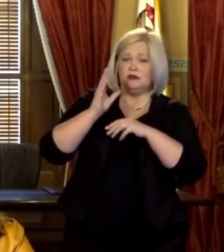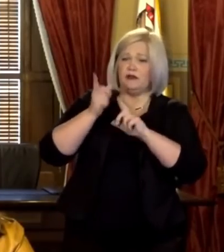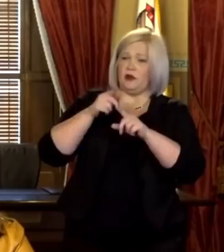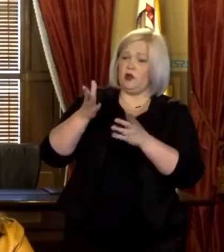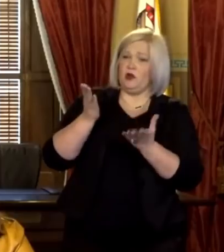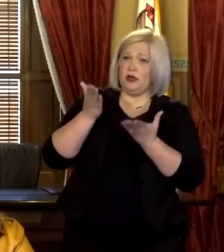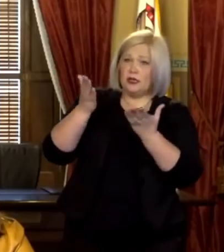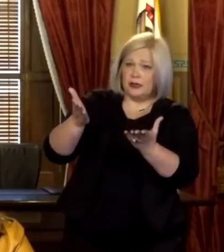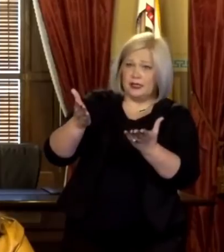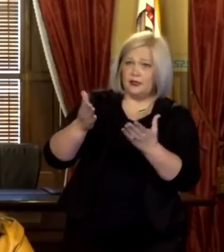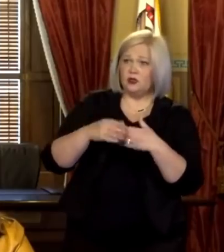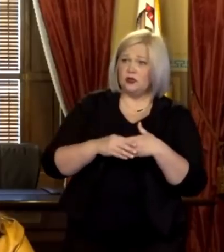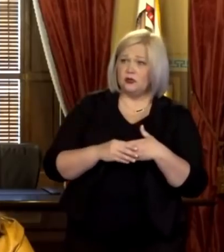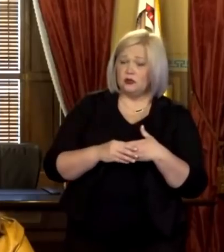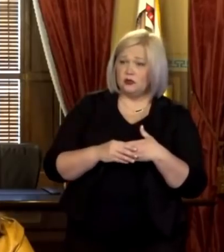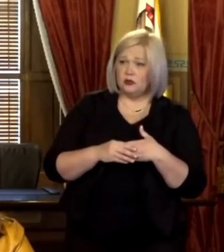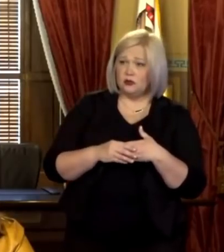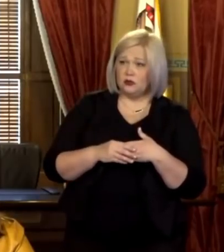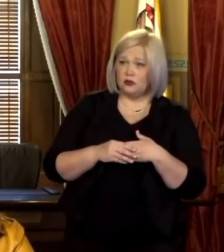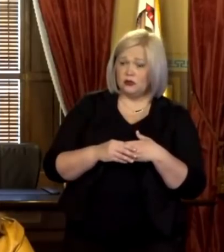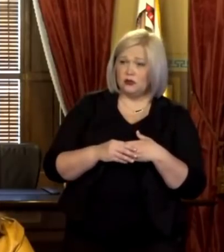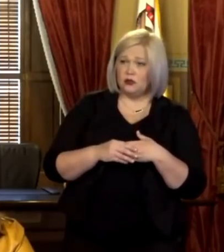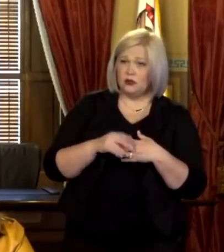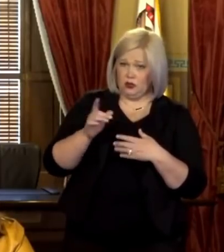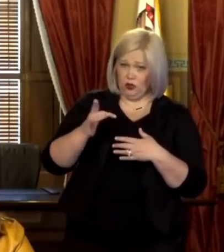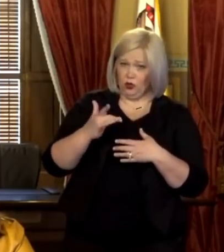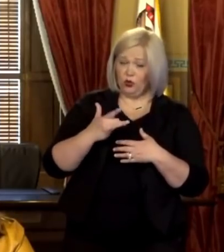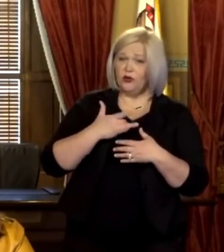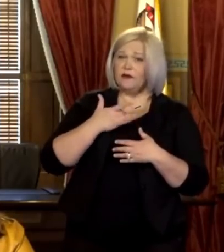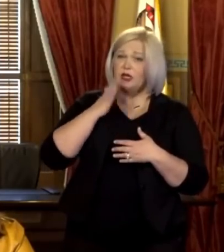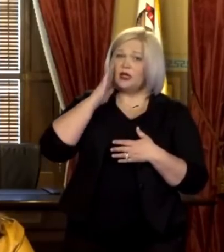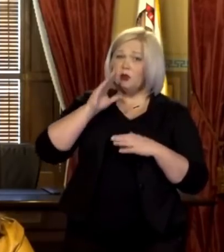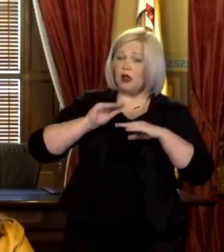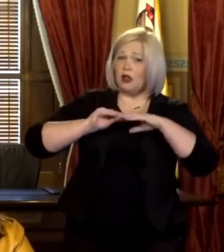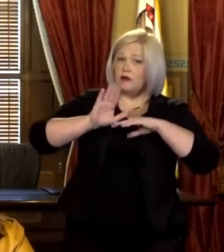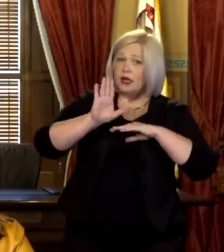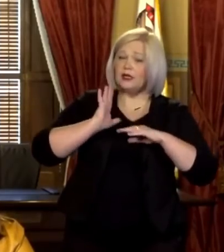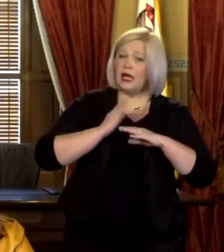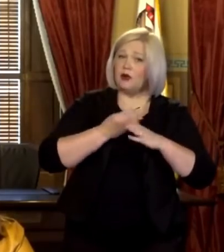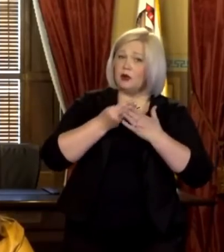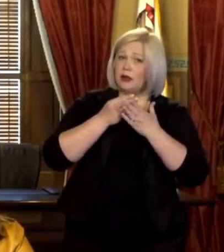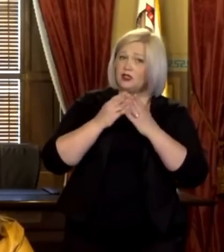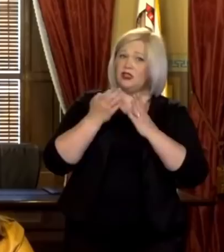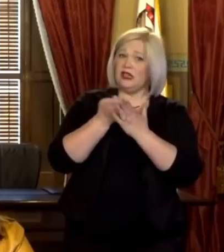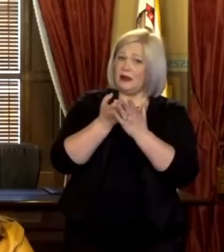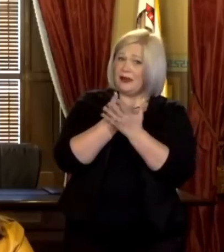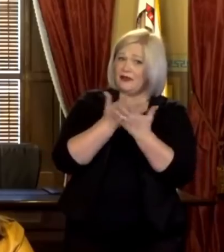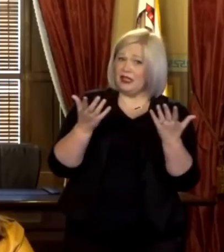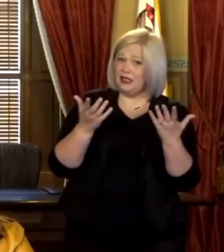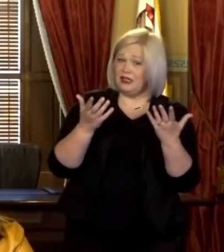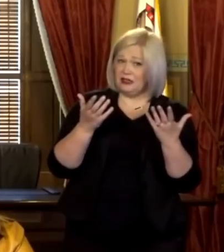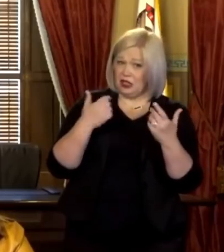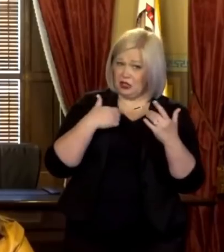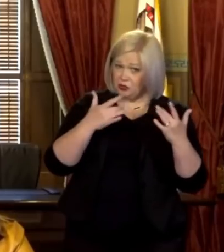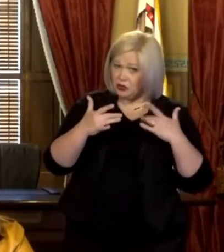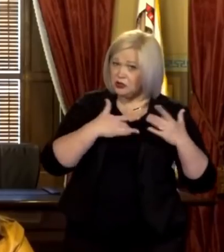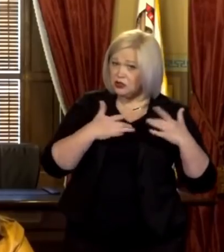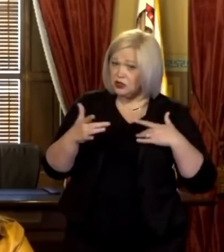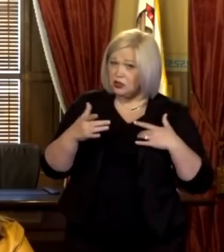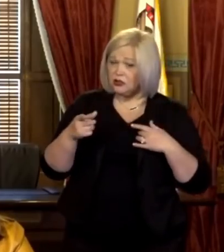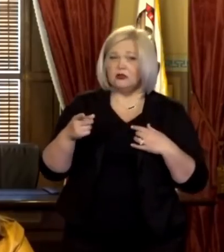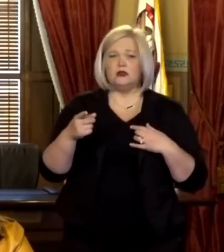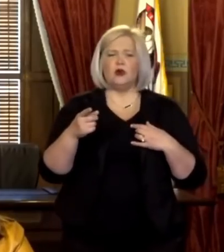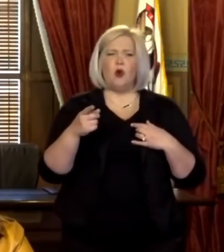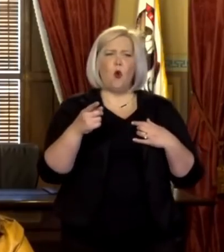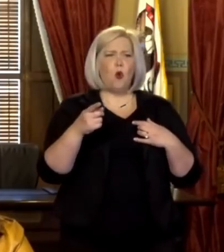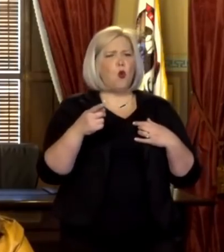recommendations. How big of a problem do you anticipate this being, and how concerned are you about that? It's going to be immense, and I'm very